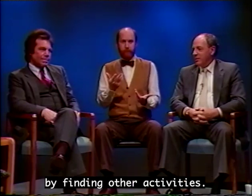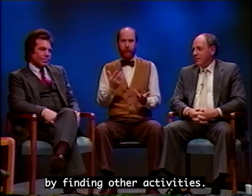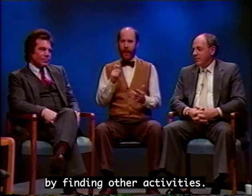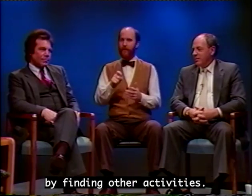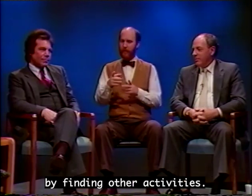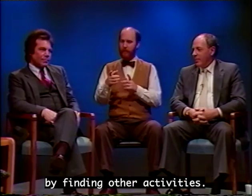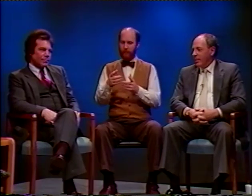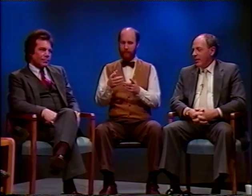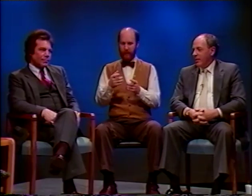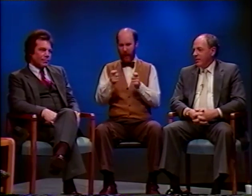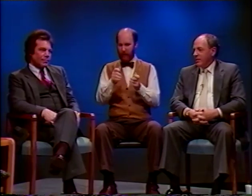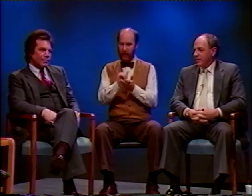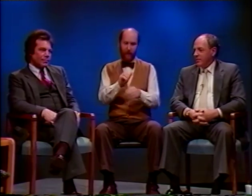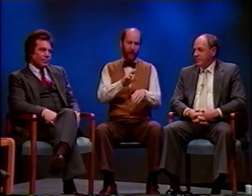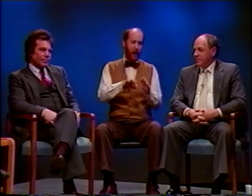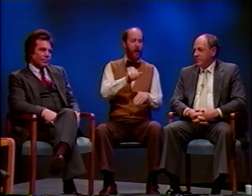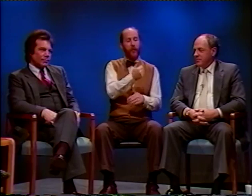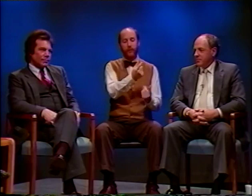activities.